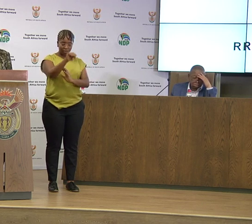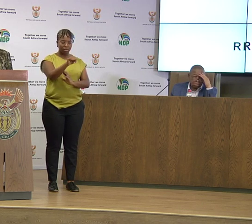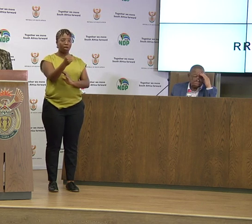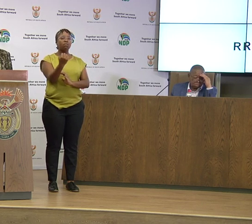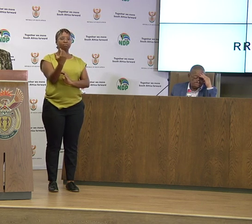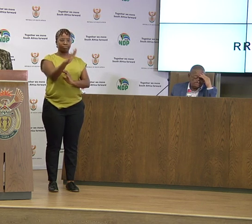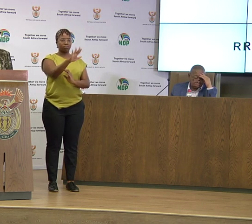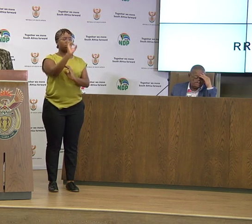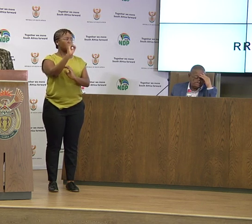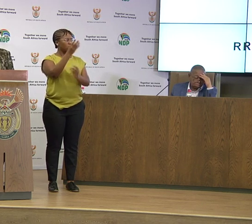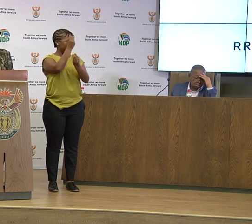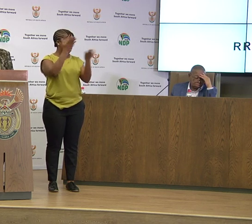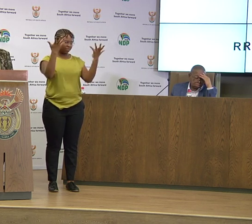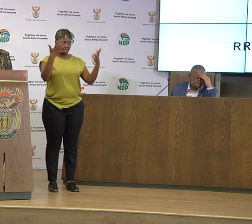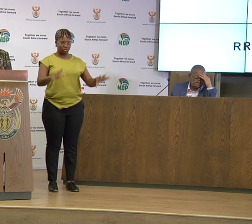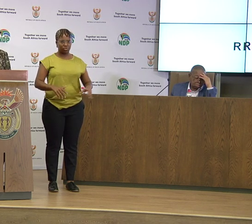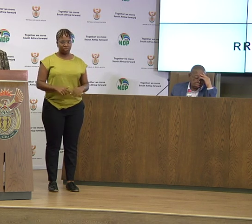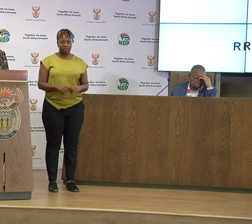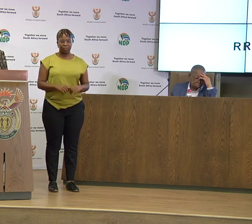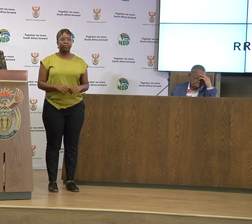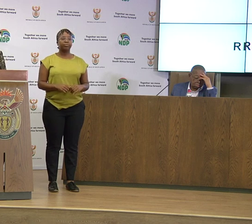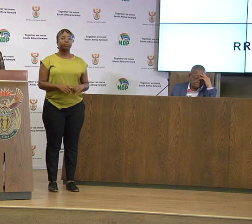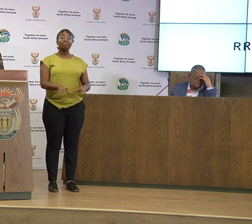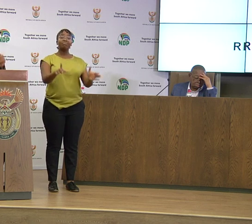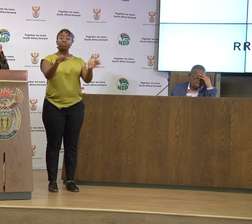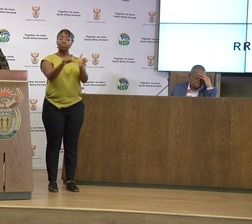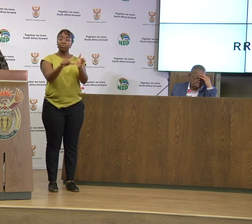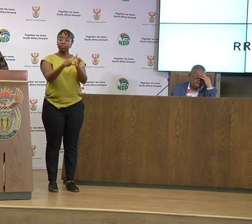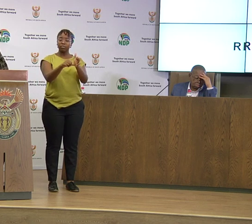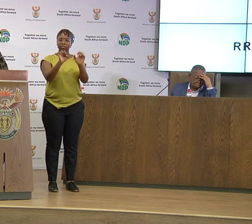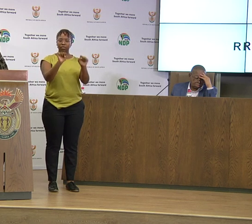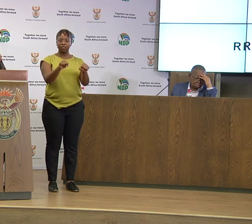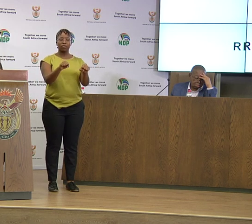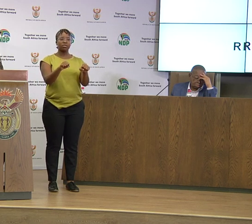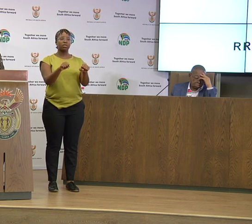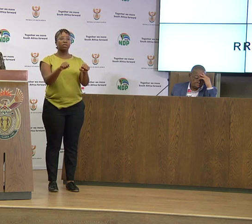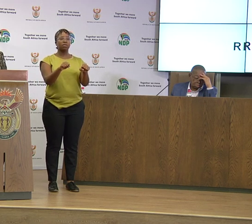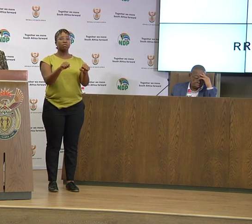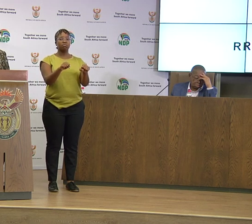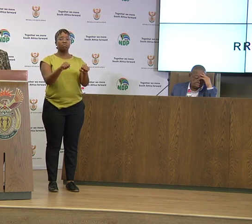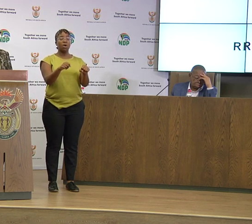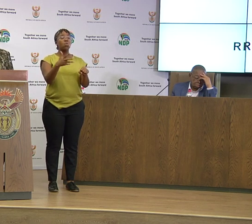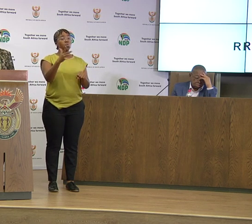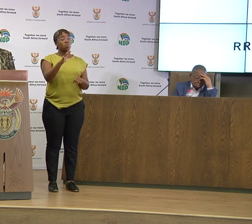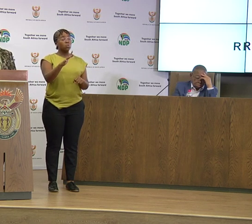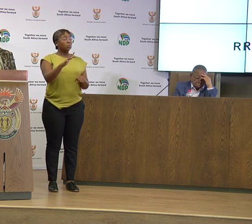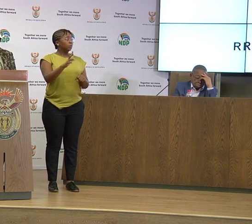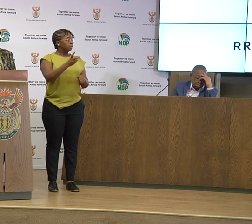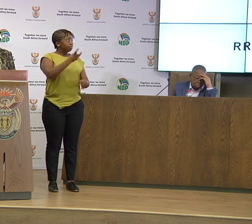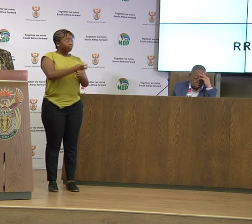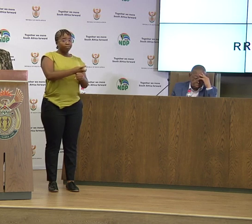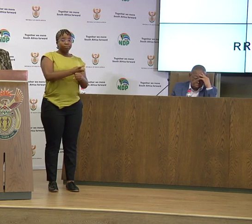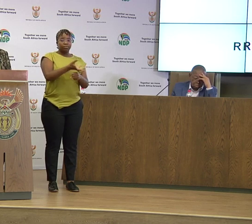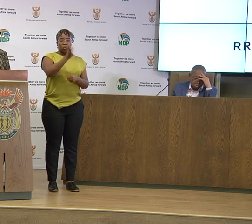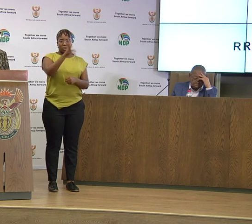gazetted already. The most important areas which I think are going to be a testing time for us in